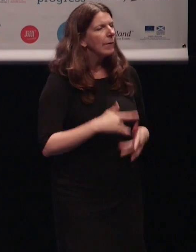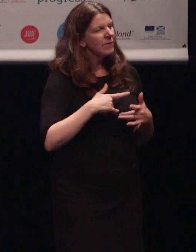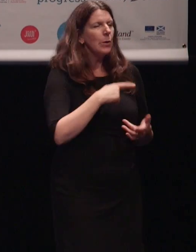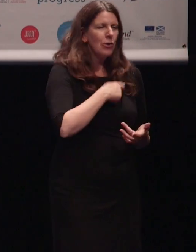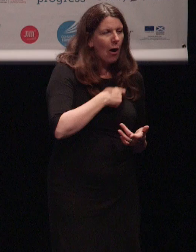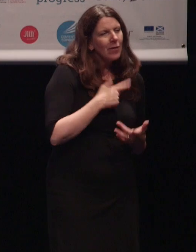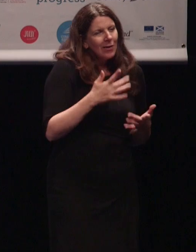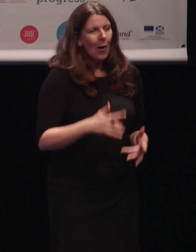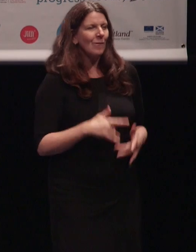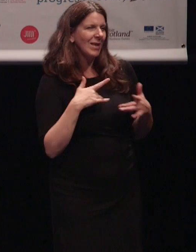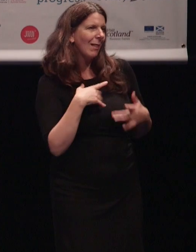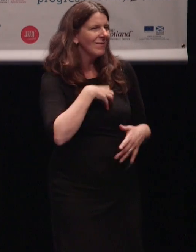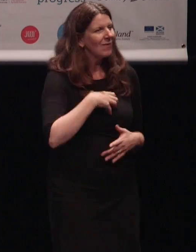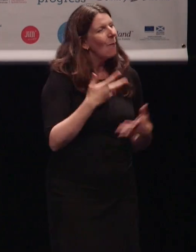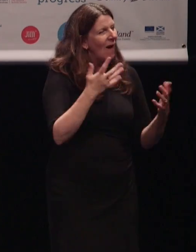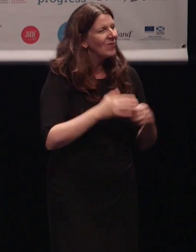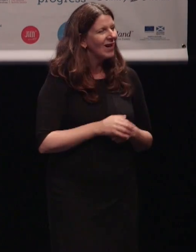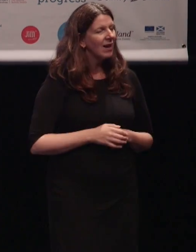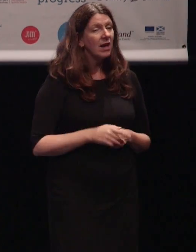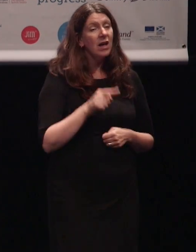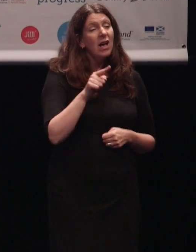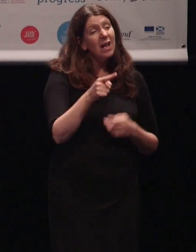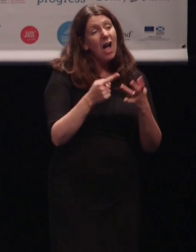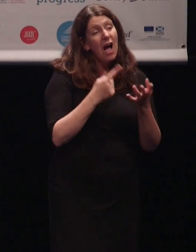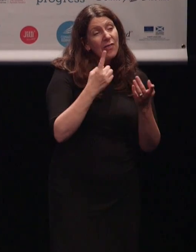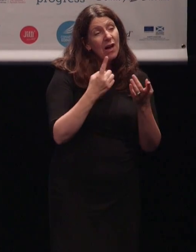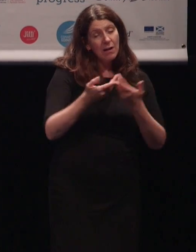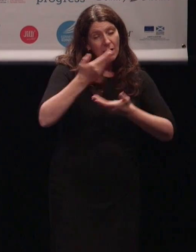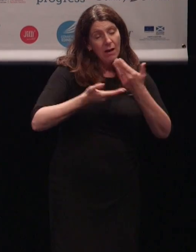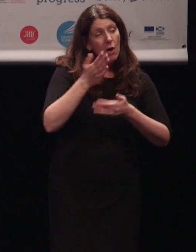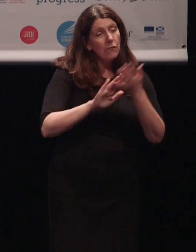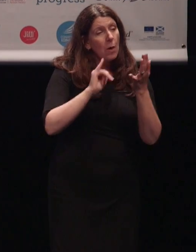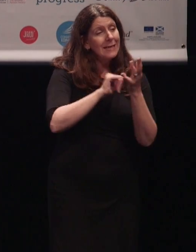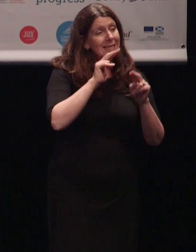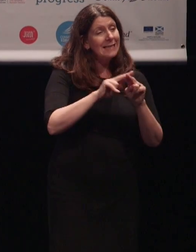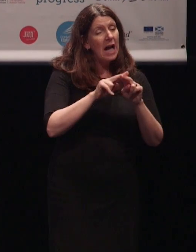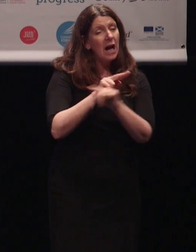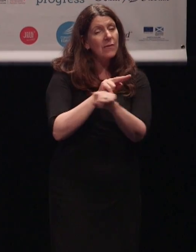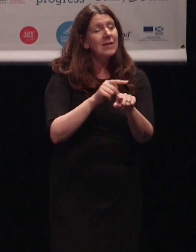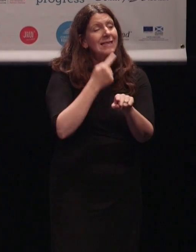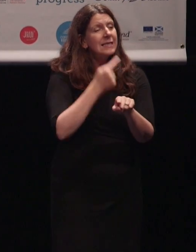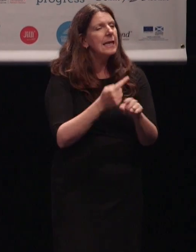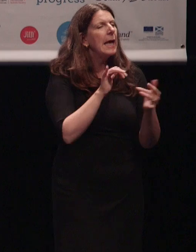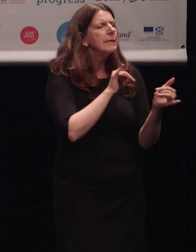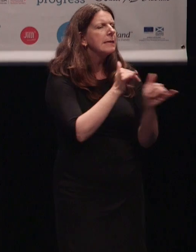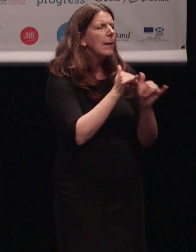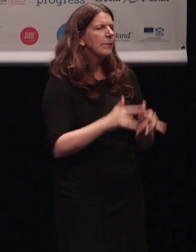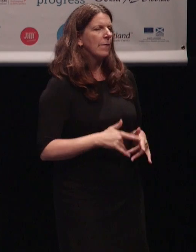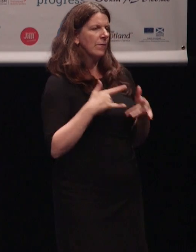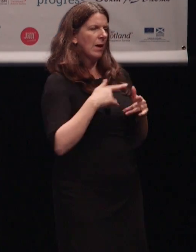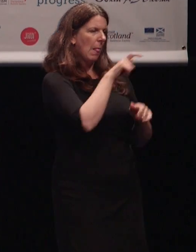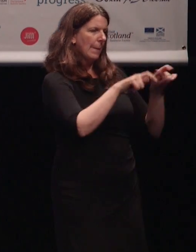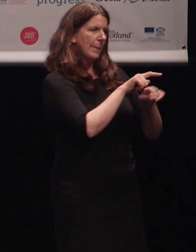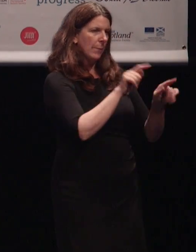a question I have gotten from staff who say they feel hijacked by people with autism sometimes, who want to talk about